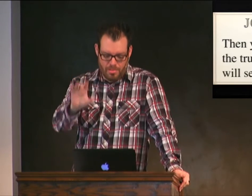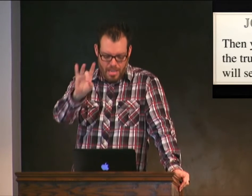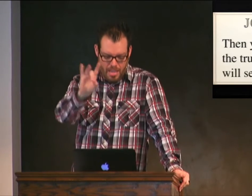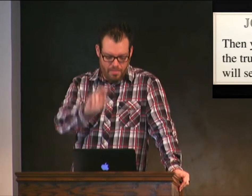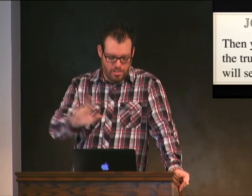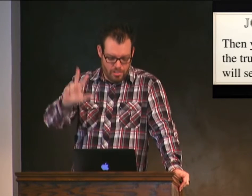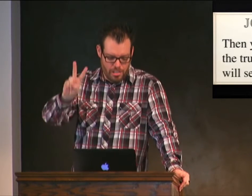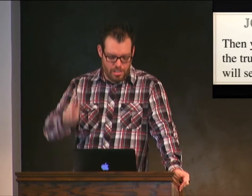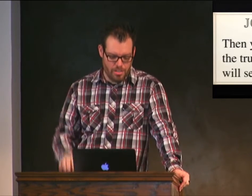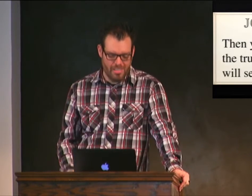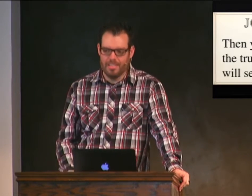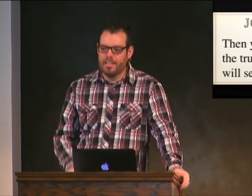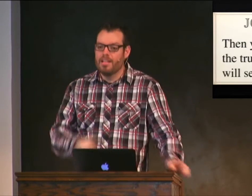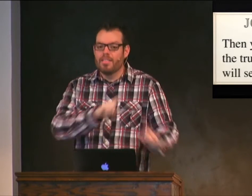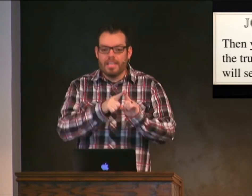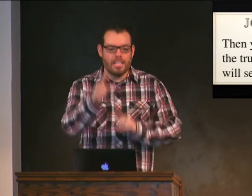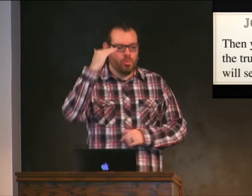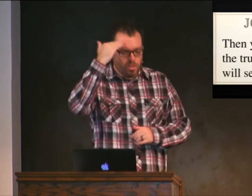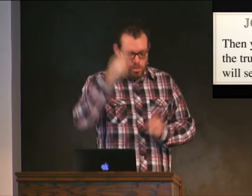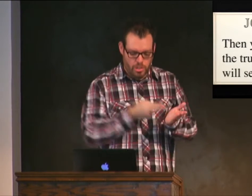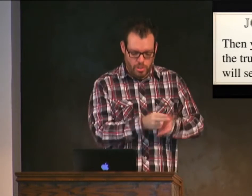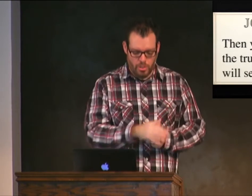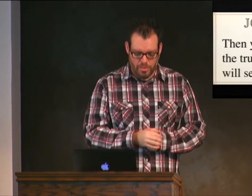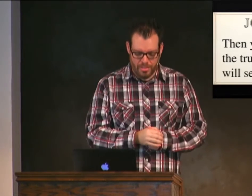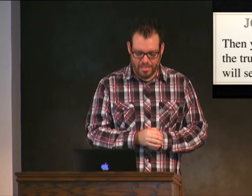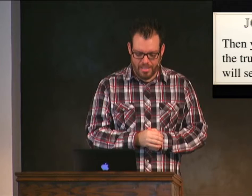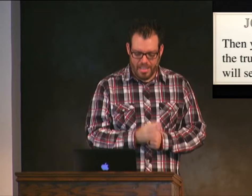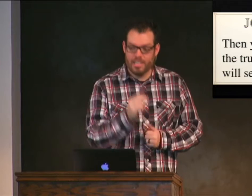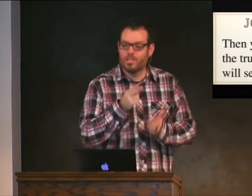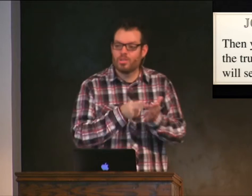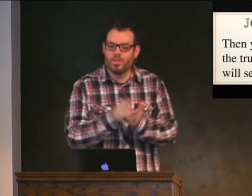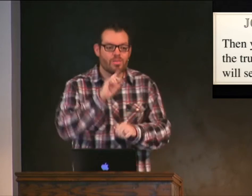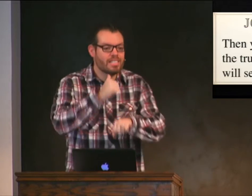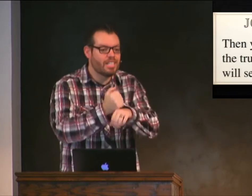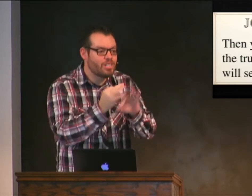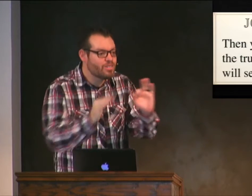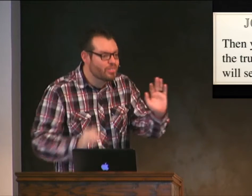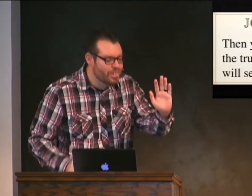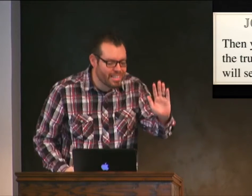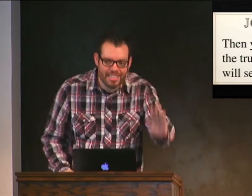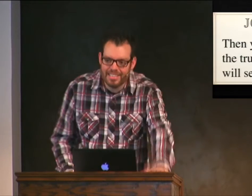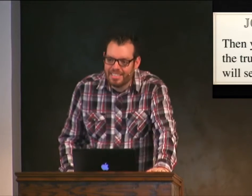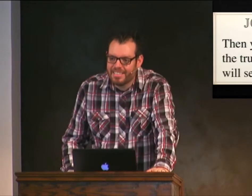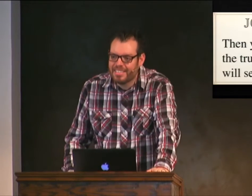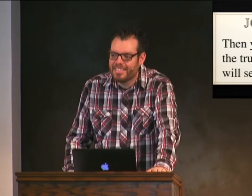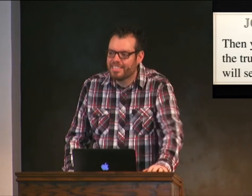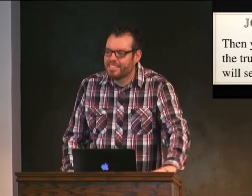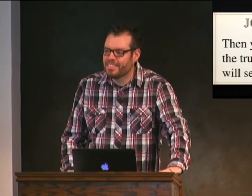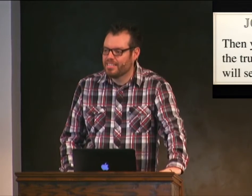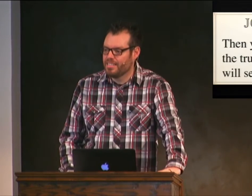John chapter 8, verse 32. Then you will know the truth, and the truth will set you free.